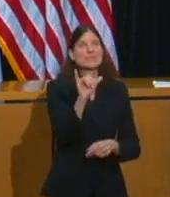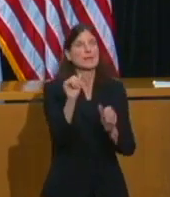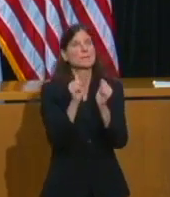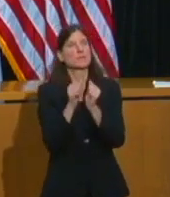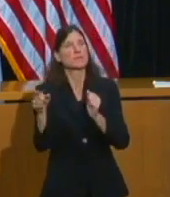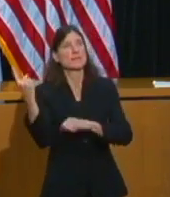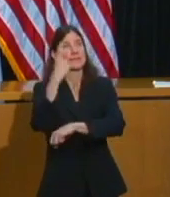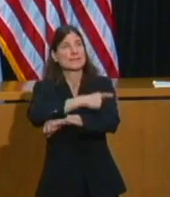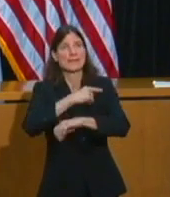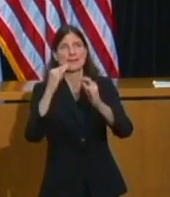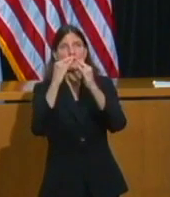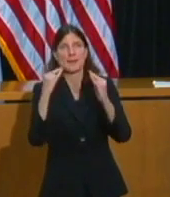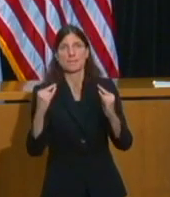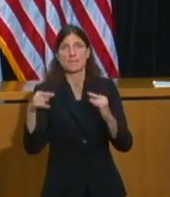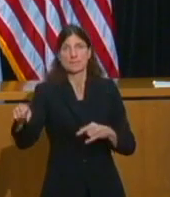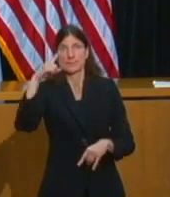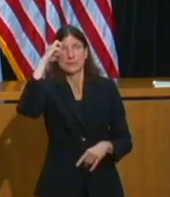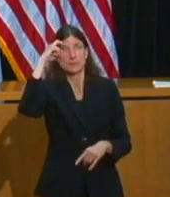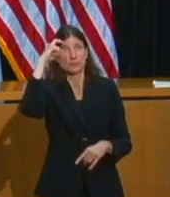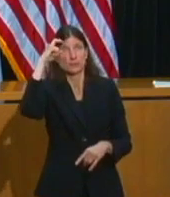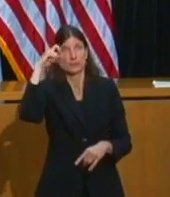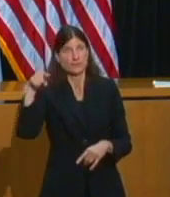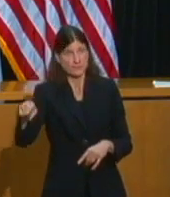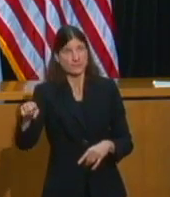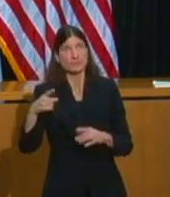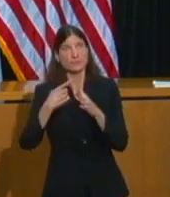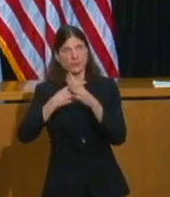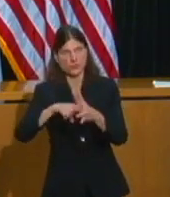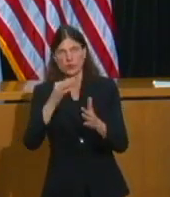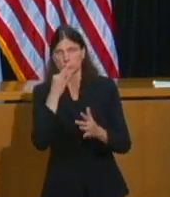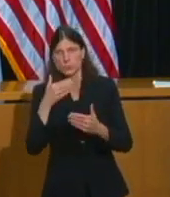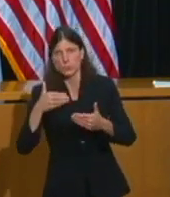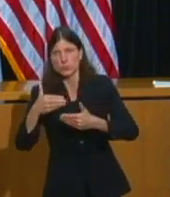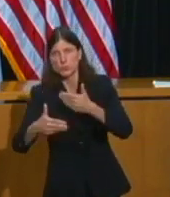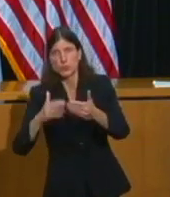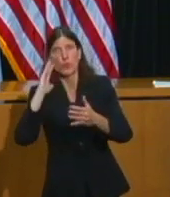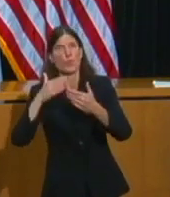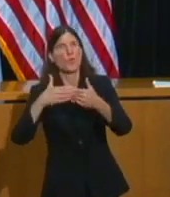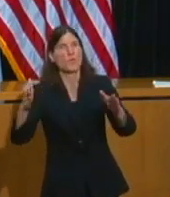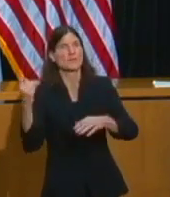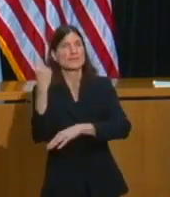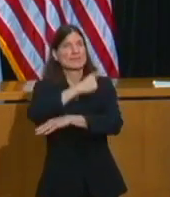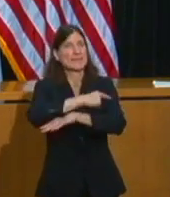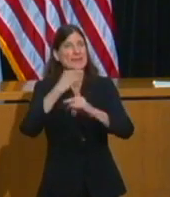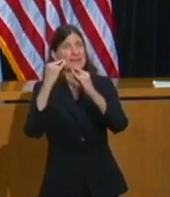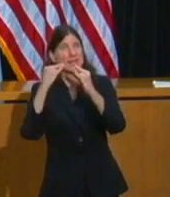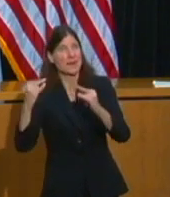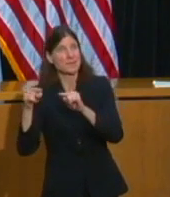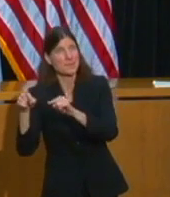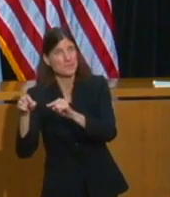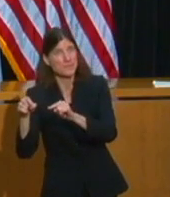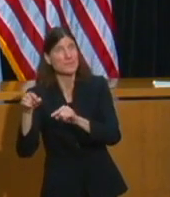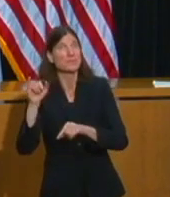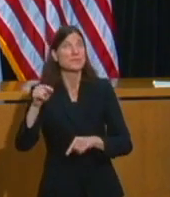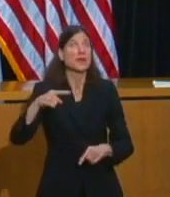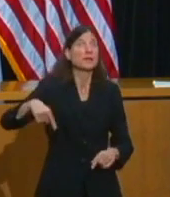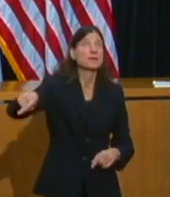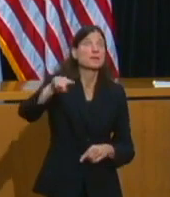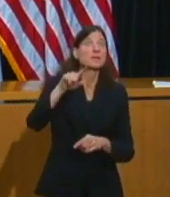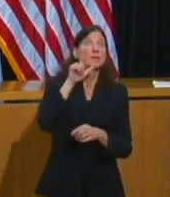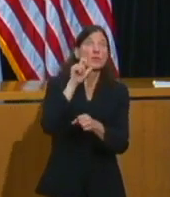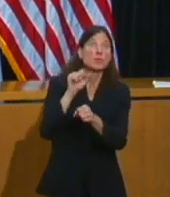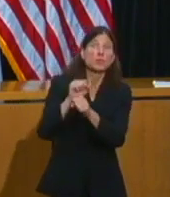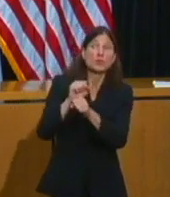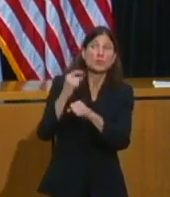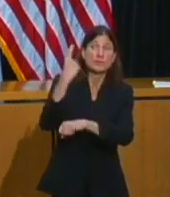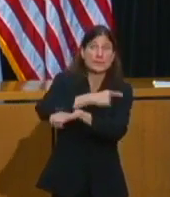in phase two. They will obviously need to increase their health services staff to having at least two health staff on site.